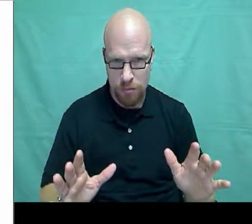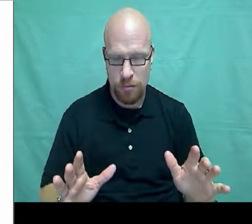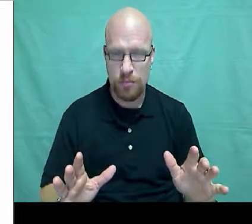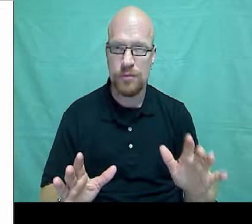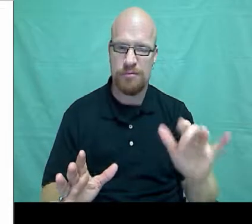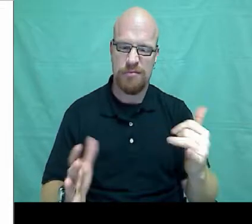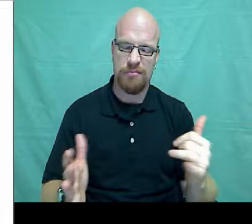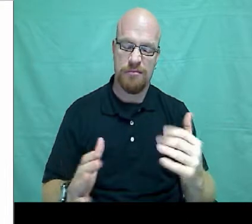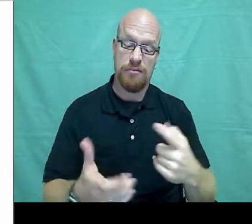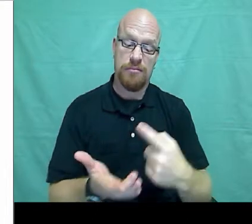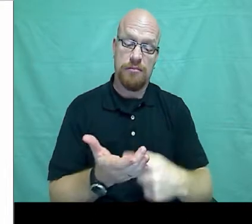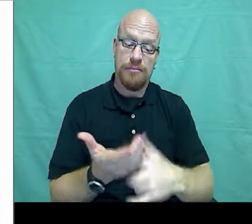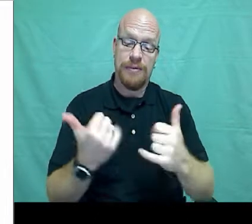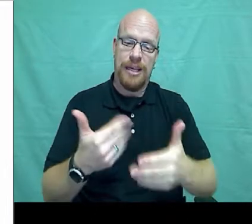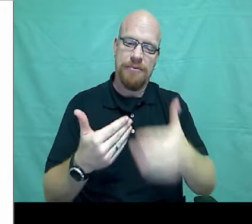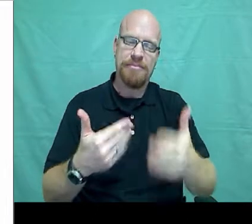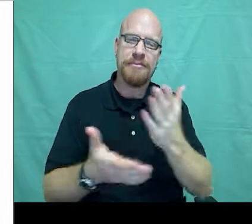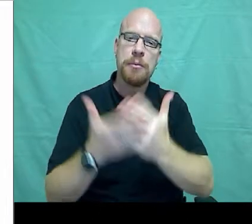PC.